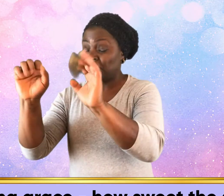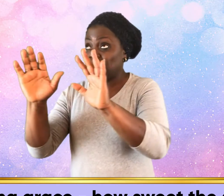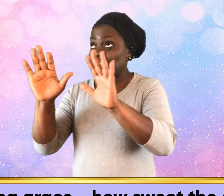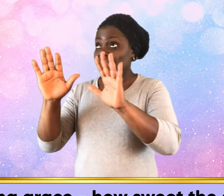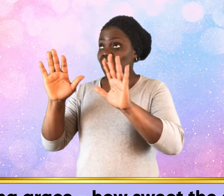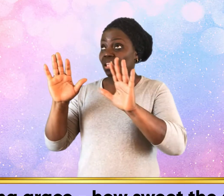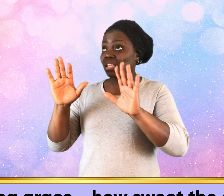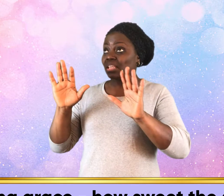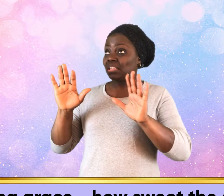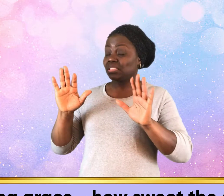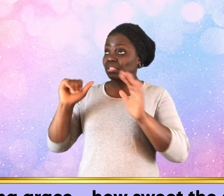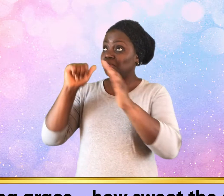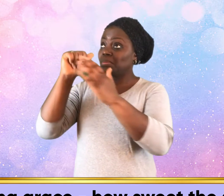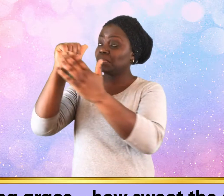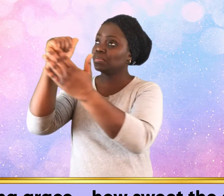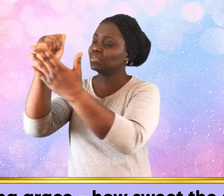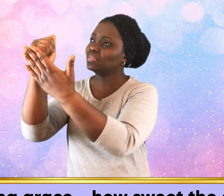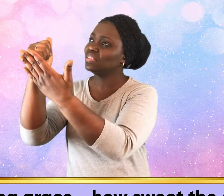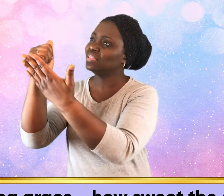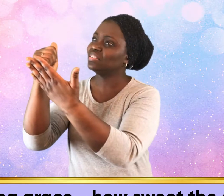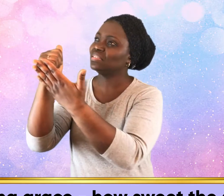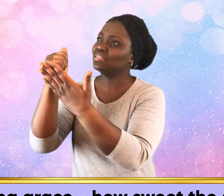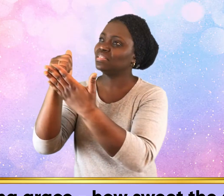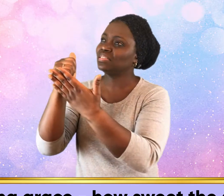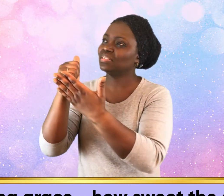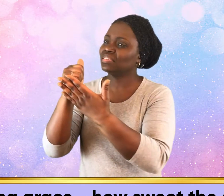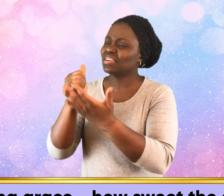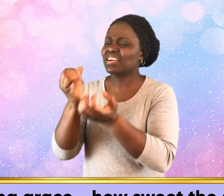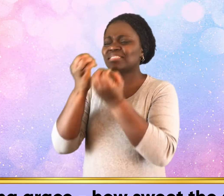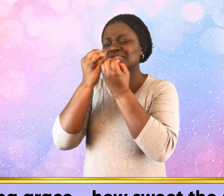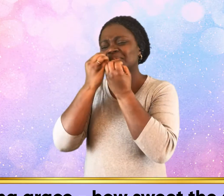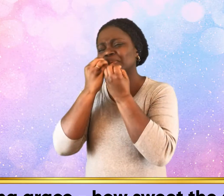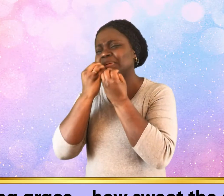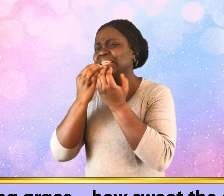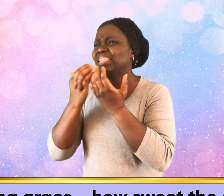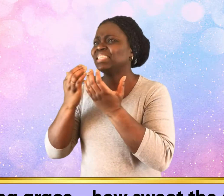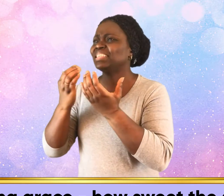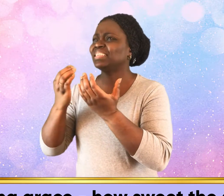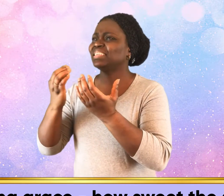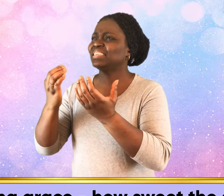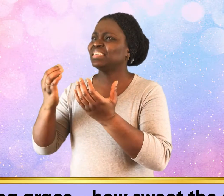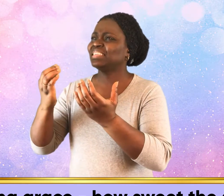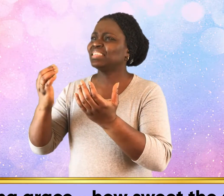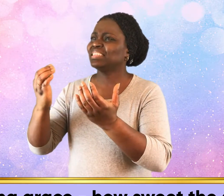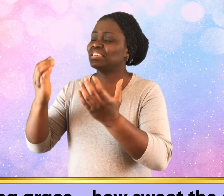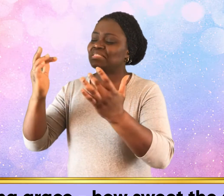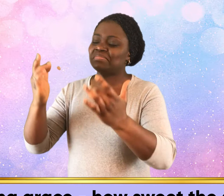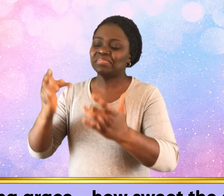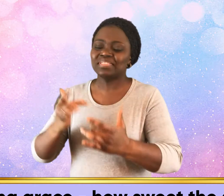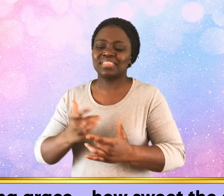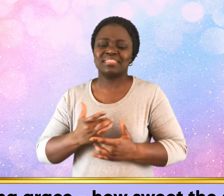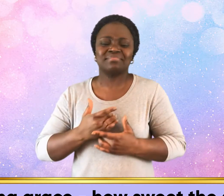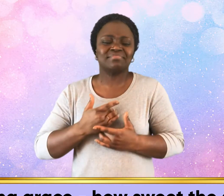Amazing Grace How sweet the sound